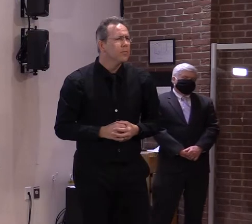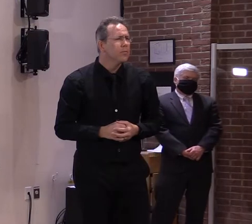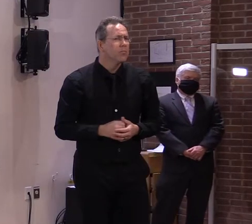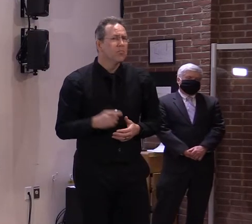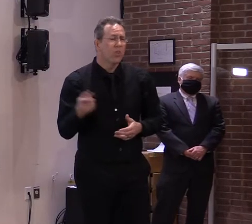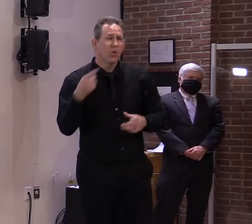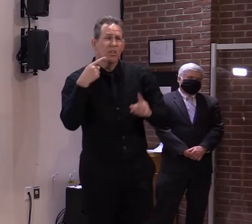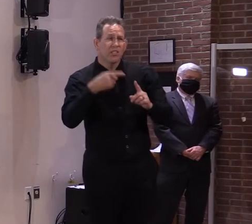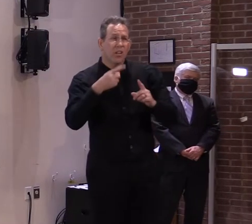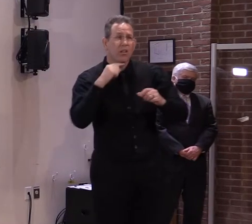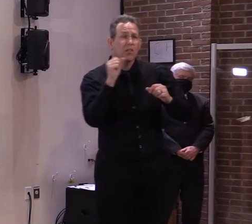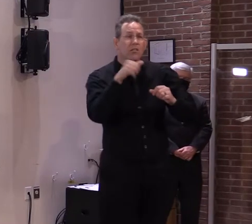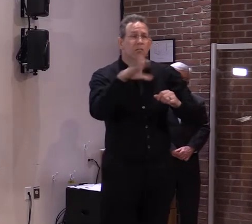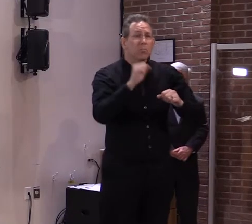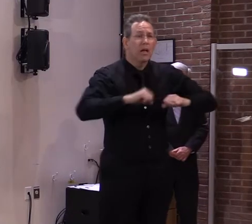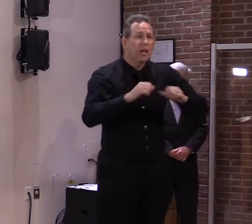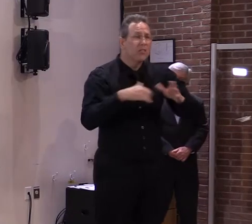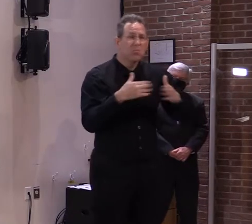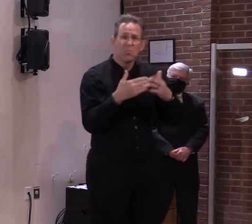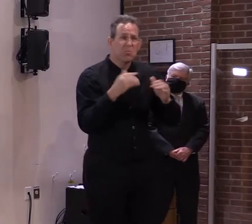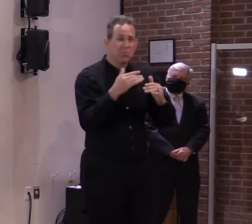unvaccinated inside then.